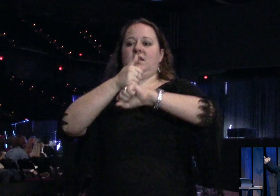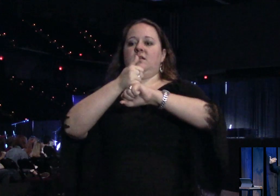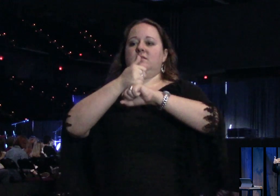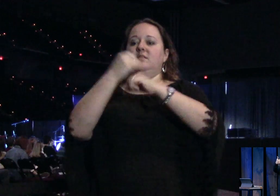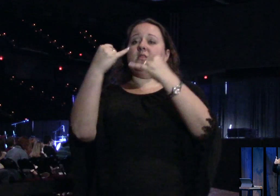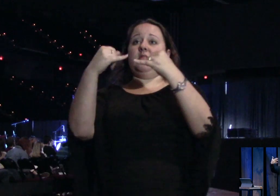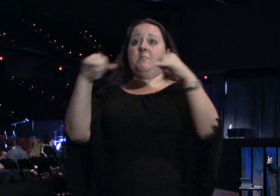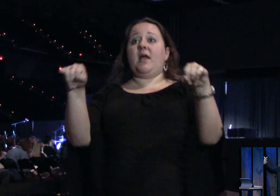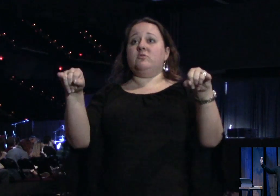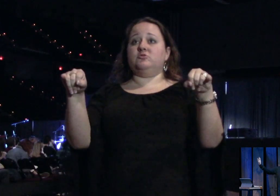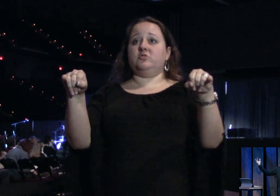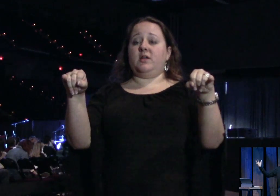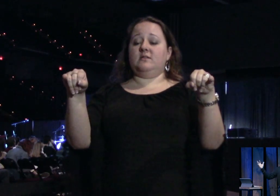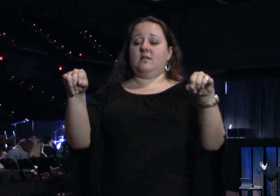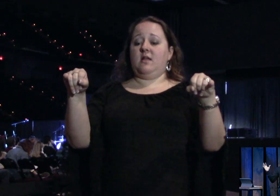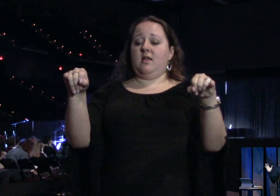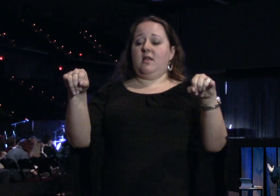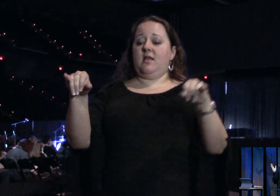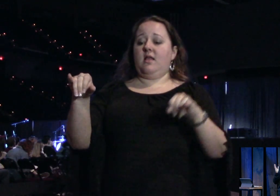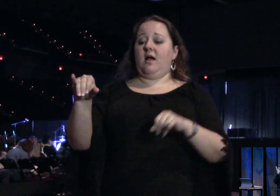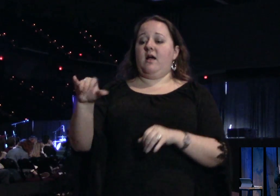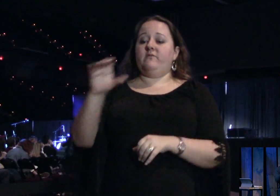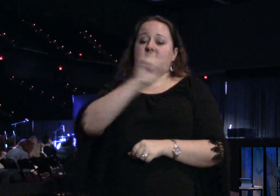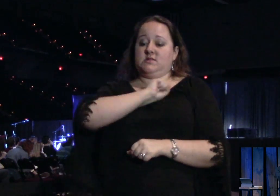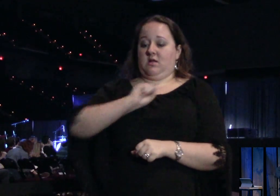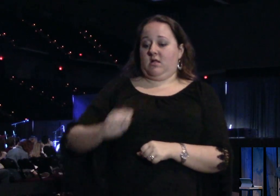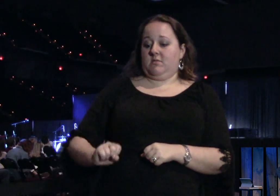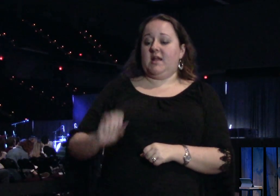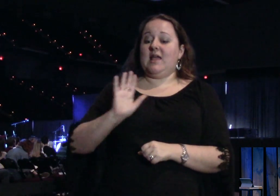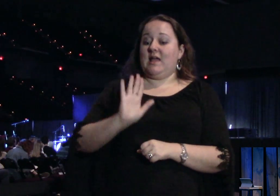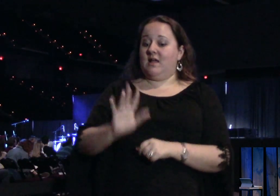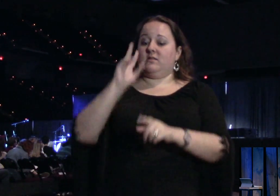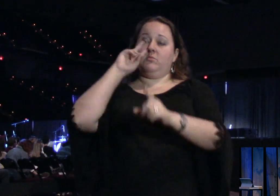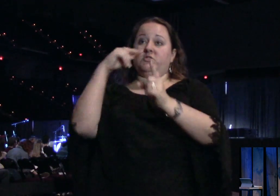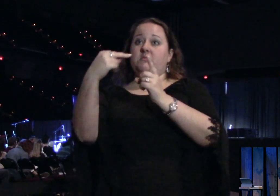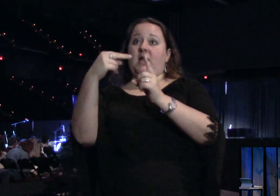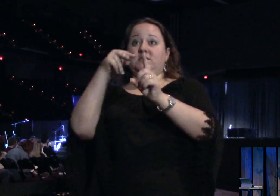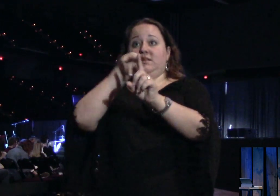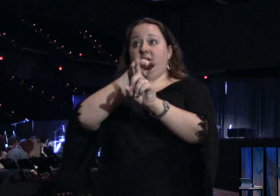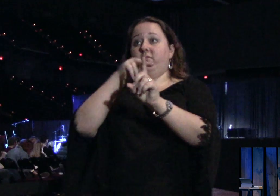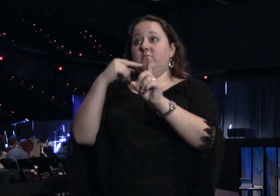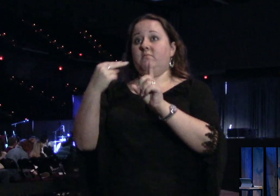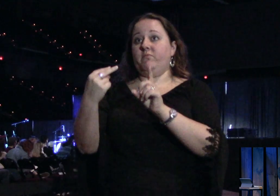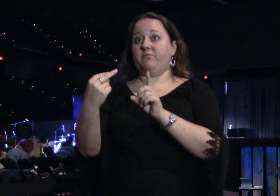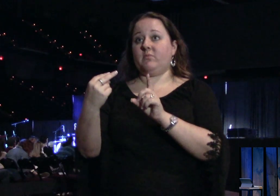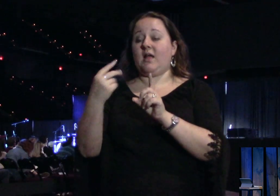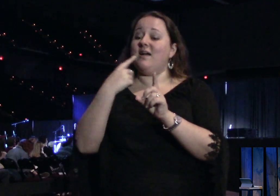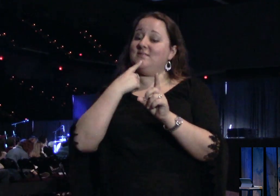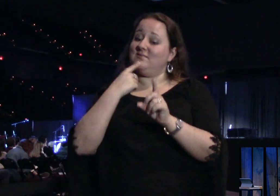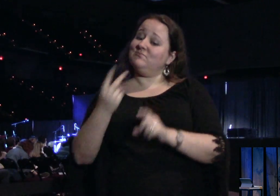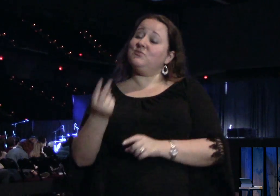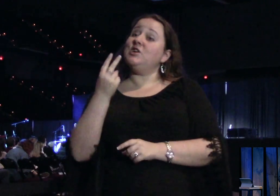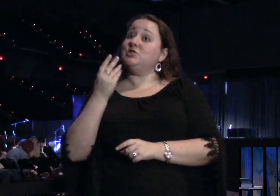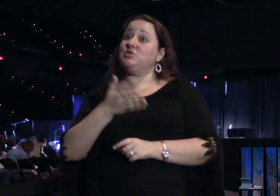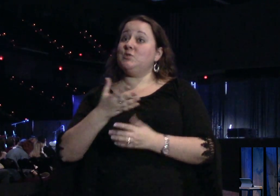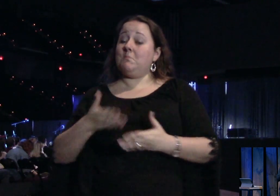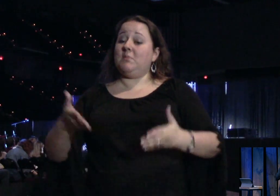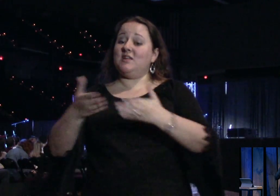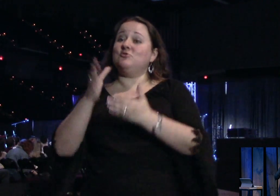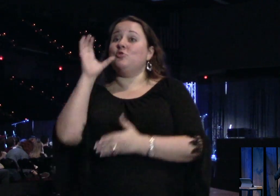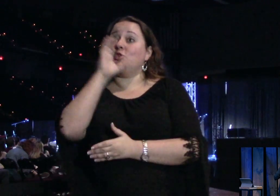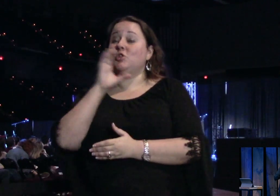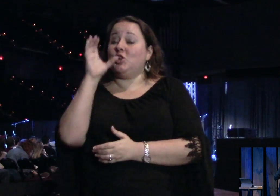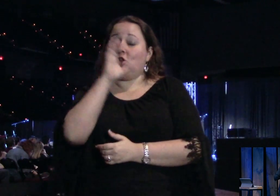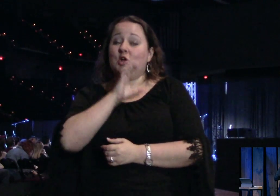the boundaries of Solomon's perspective. As I said at the beginning, there's